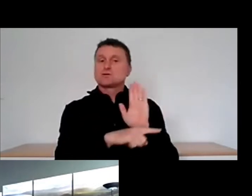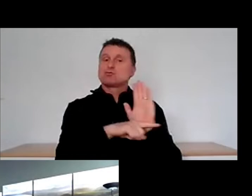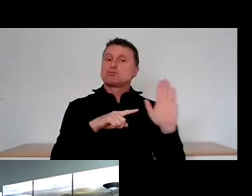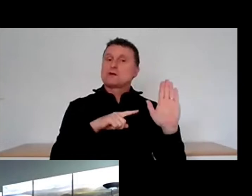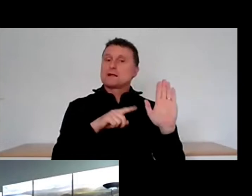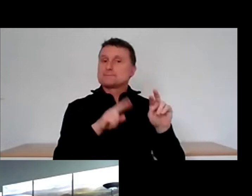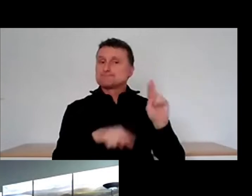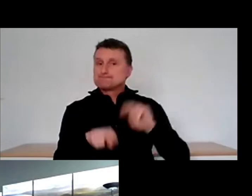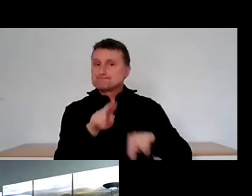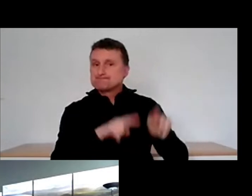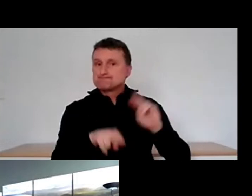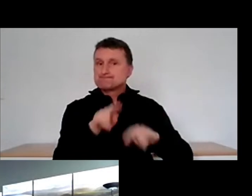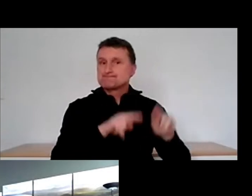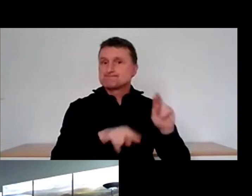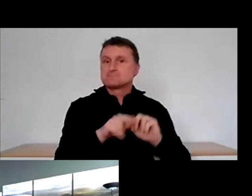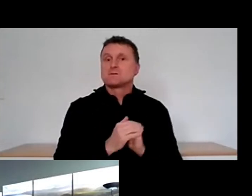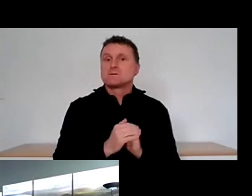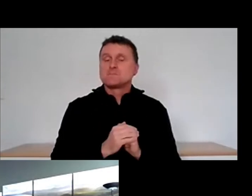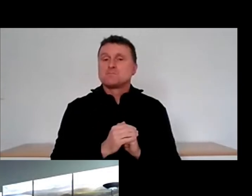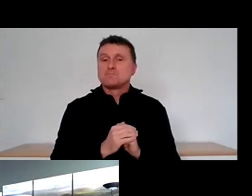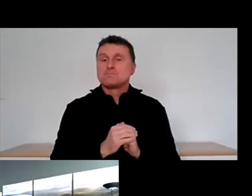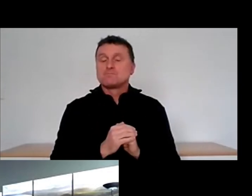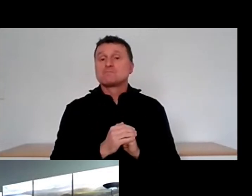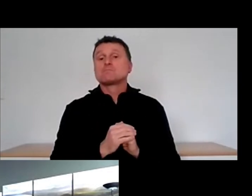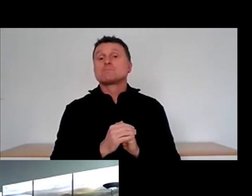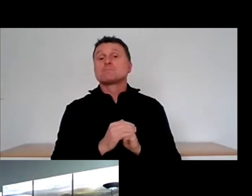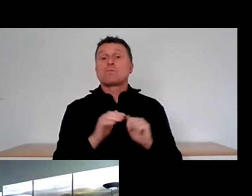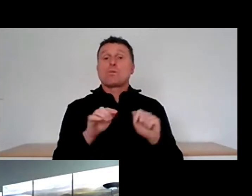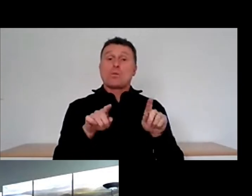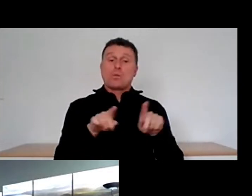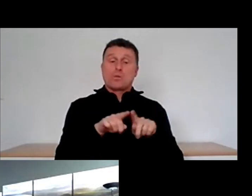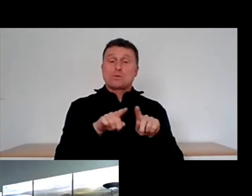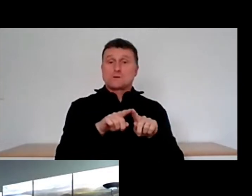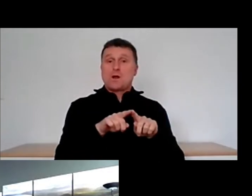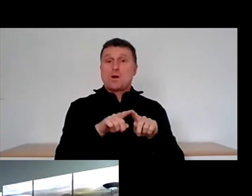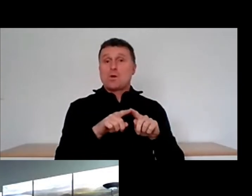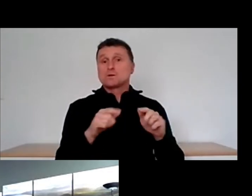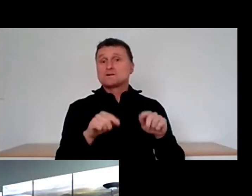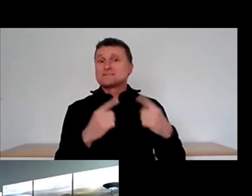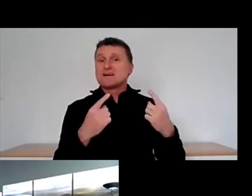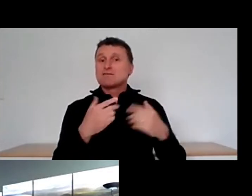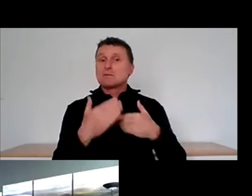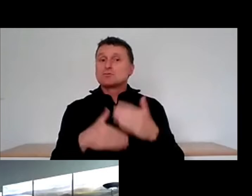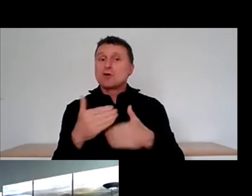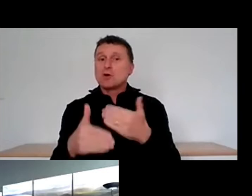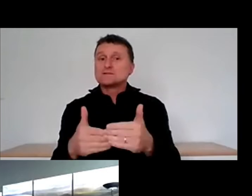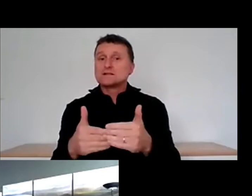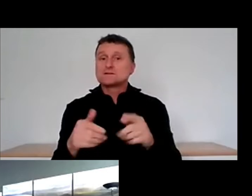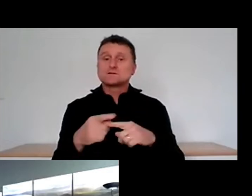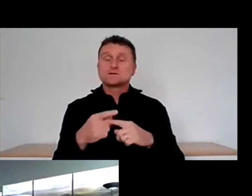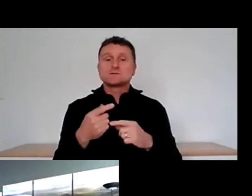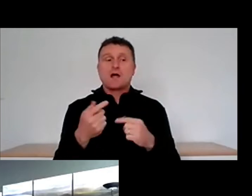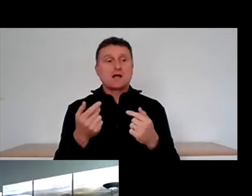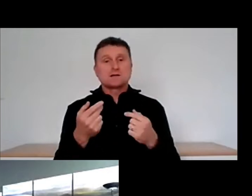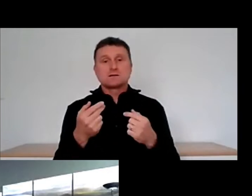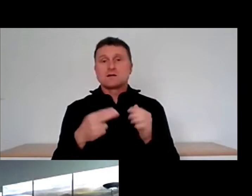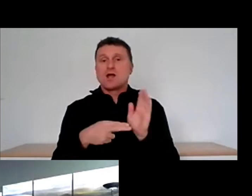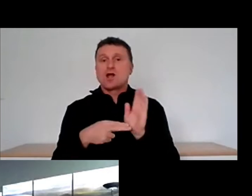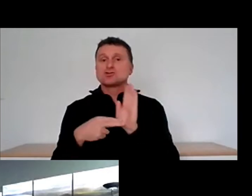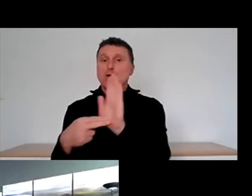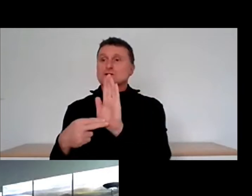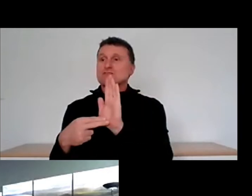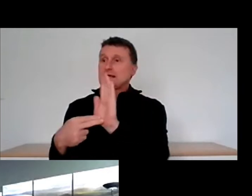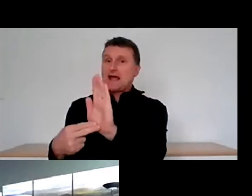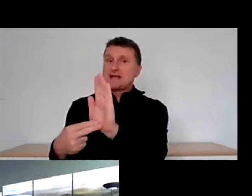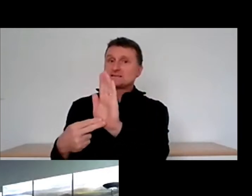we need. And then there's the notification process, which then leads to the identification of barriers. And